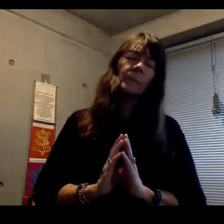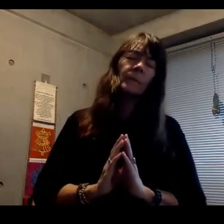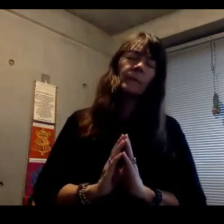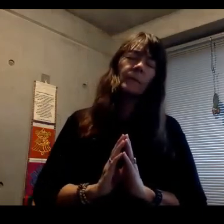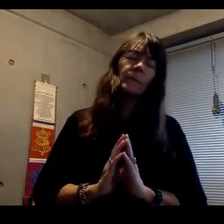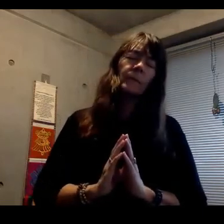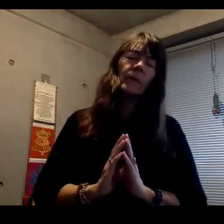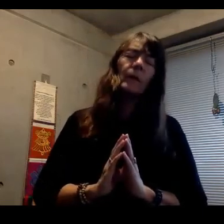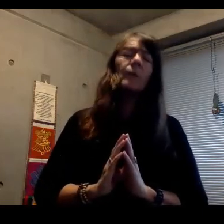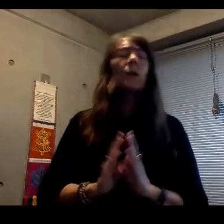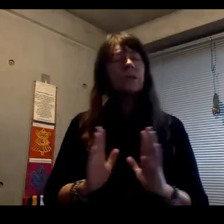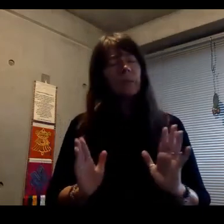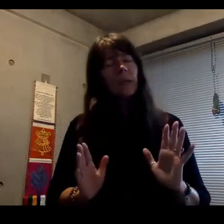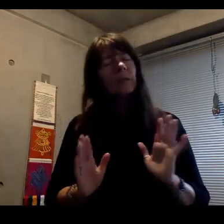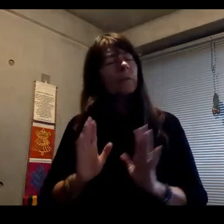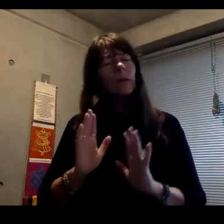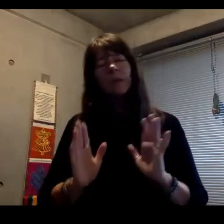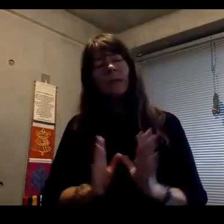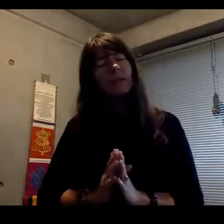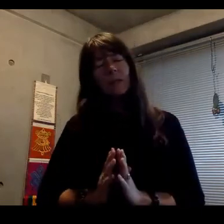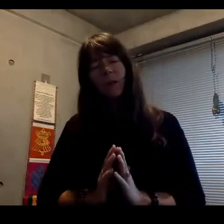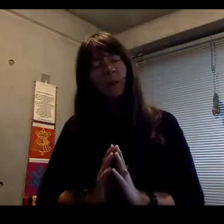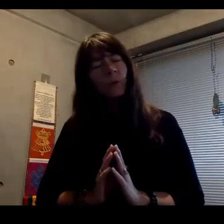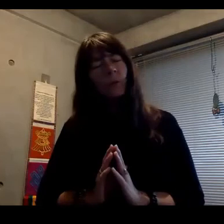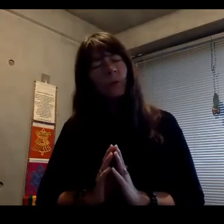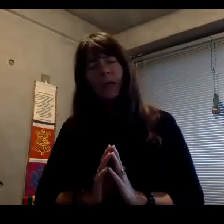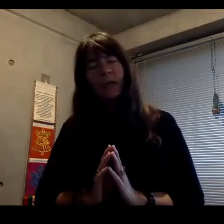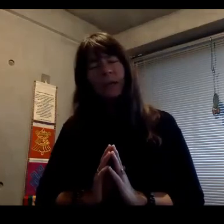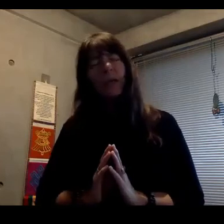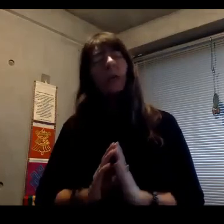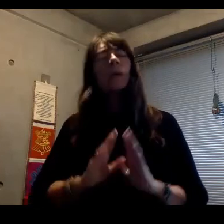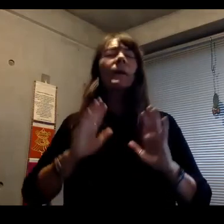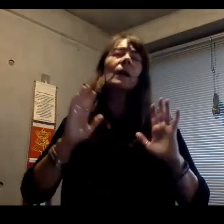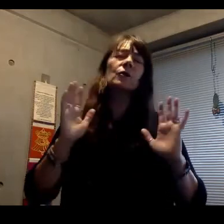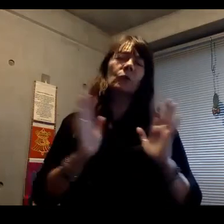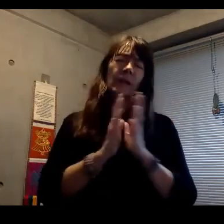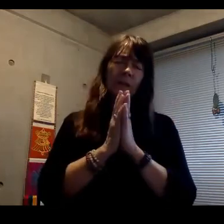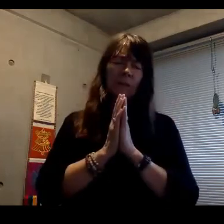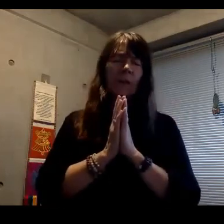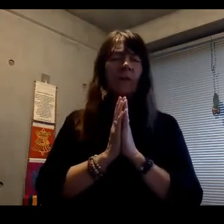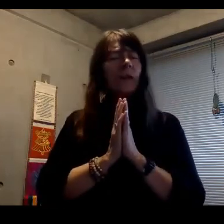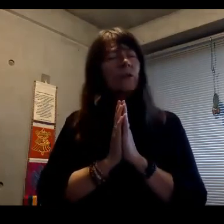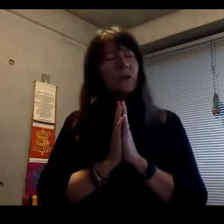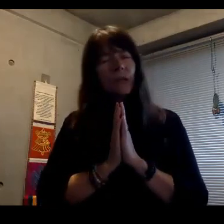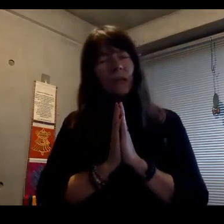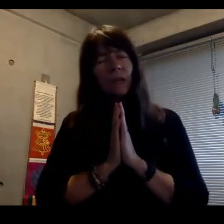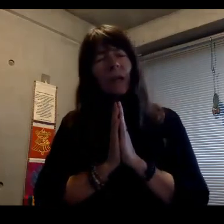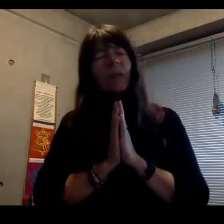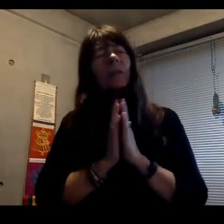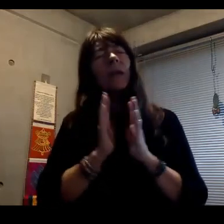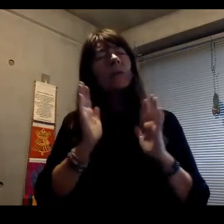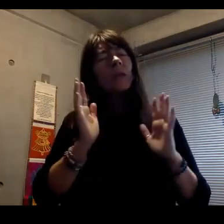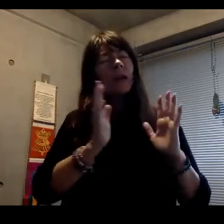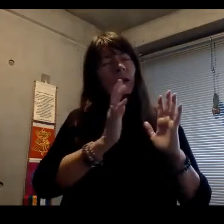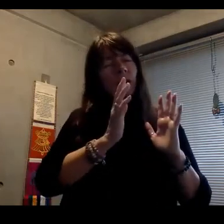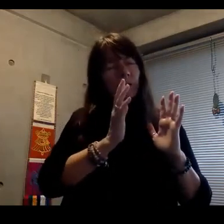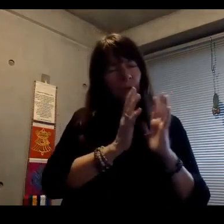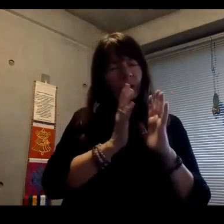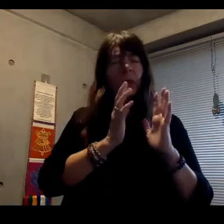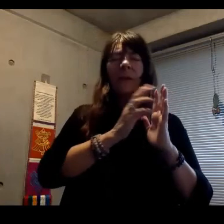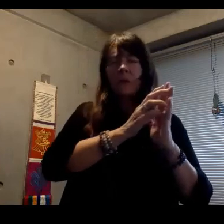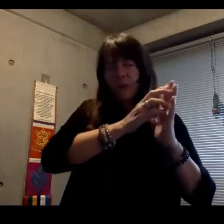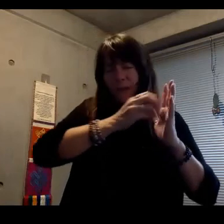would be. Possibly. Sometimes that's not always the case when there are joinings of energy. Sometimes they